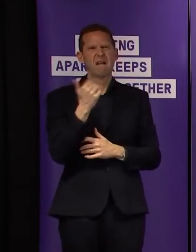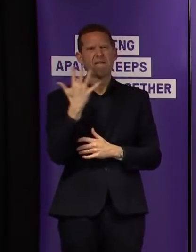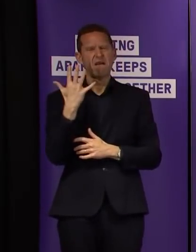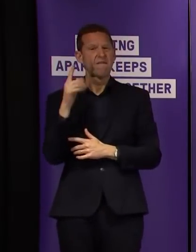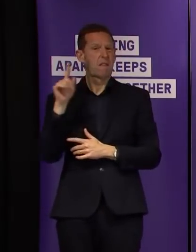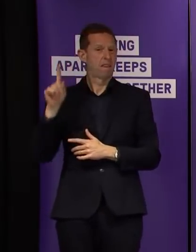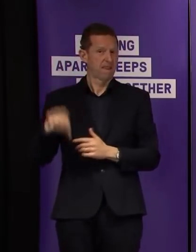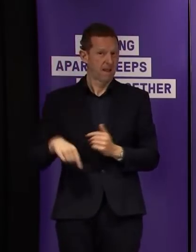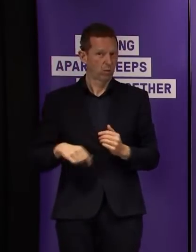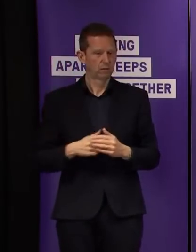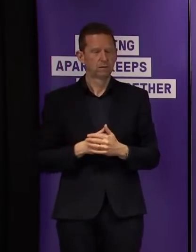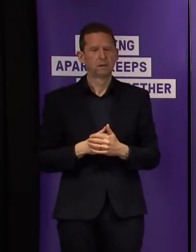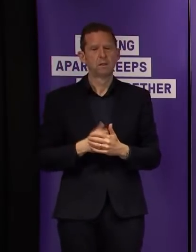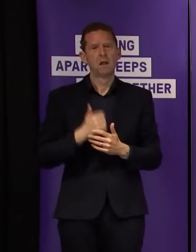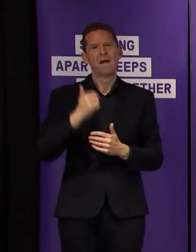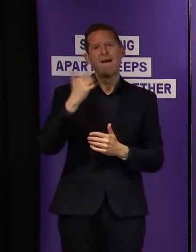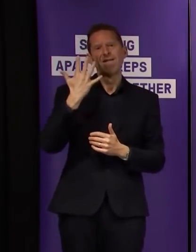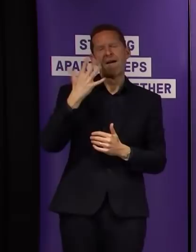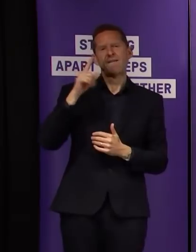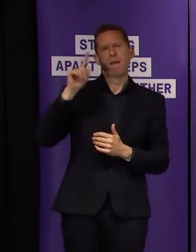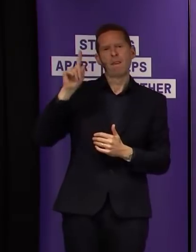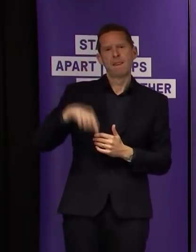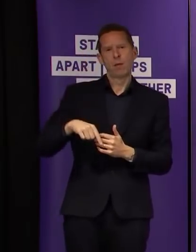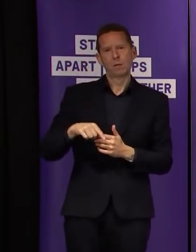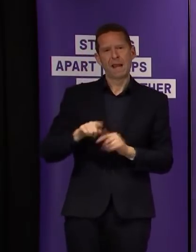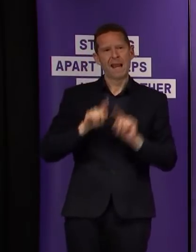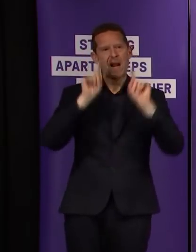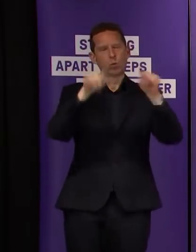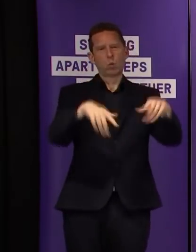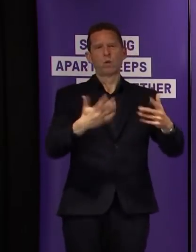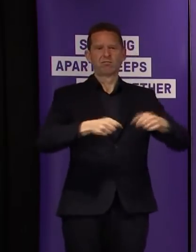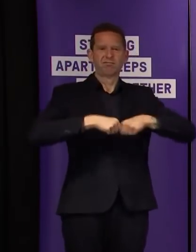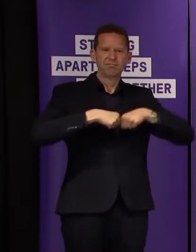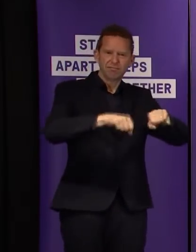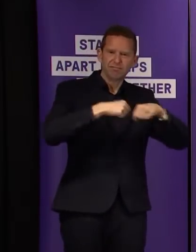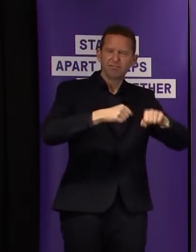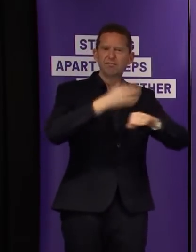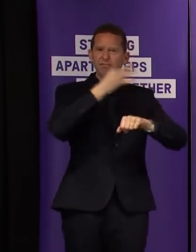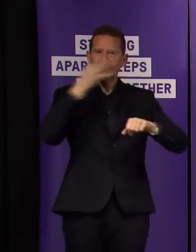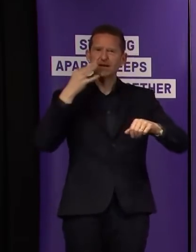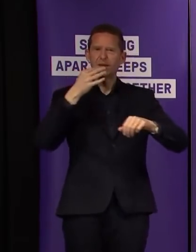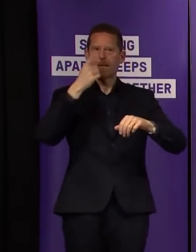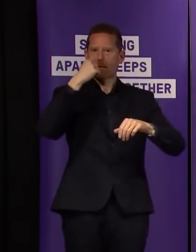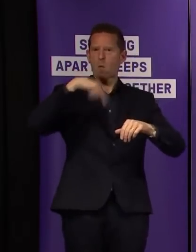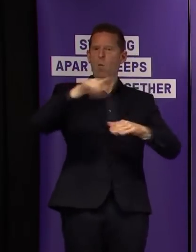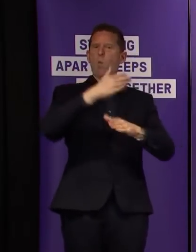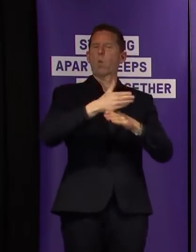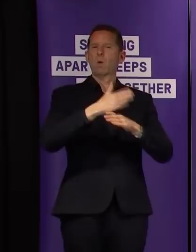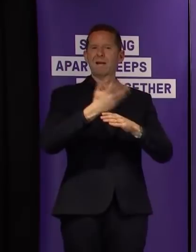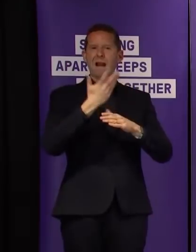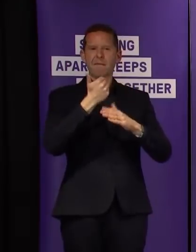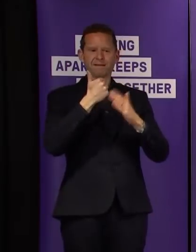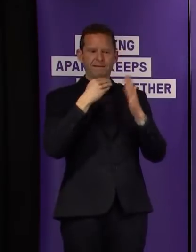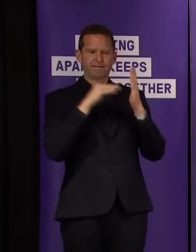5,000 outdoor garden maintenance, landscaping type workers also. Can I ask Professor